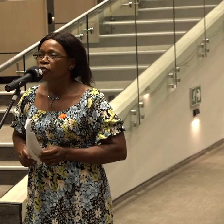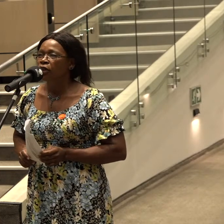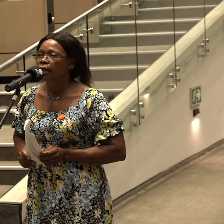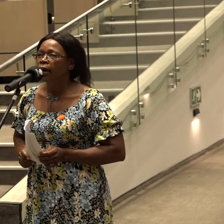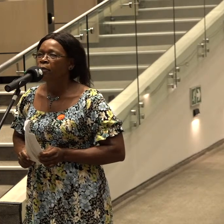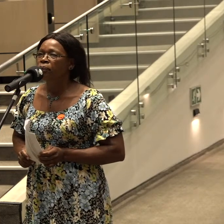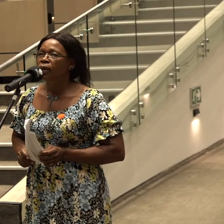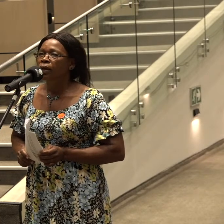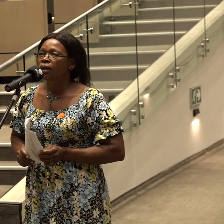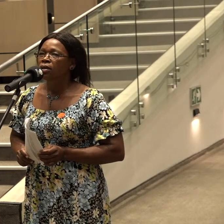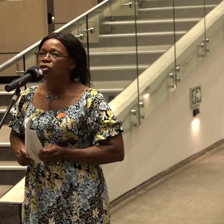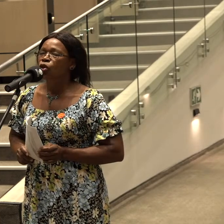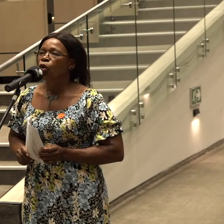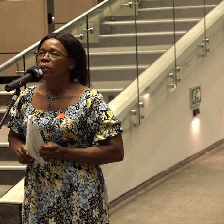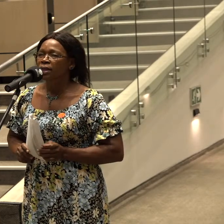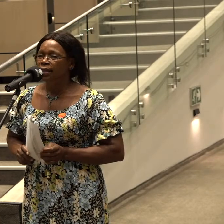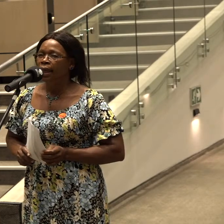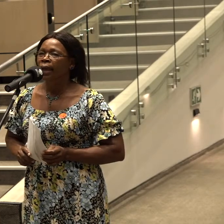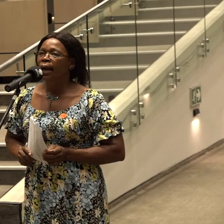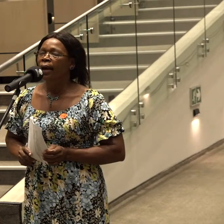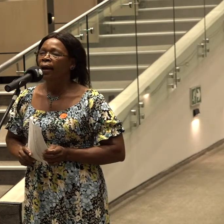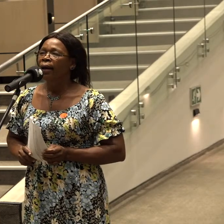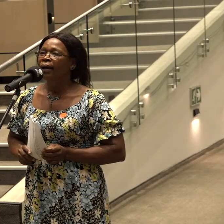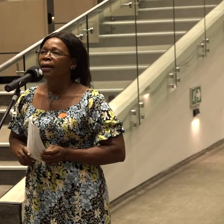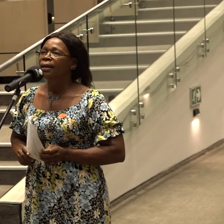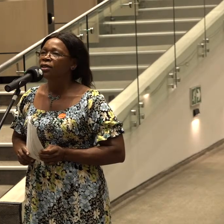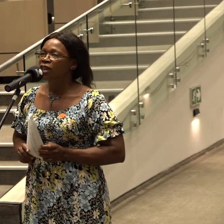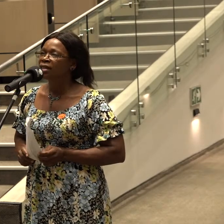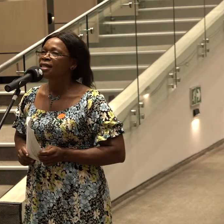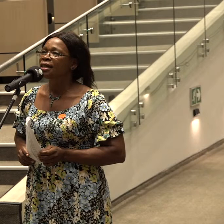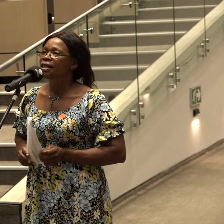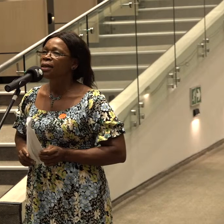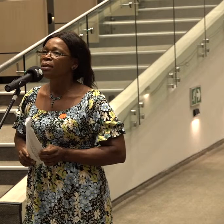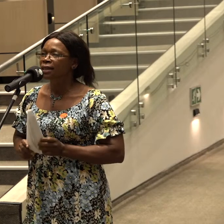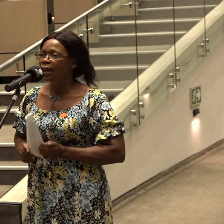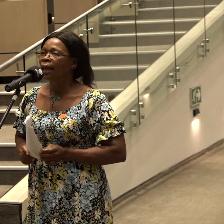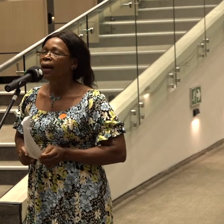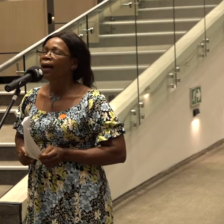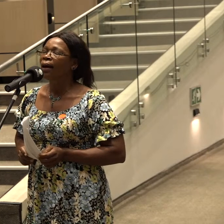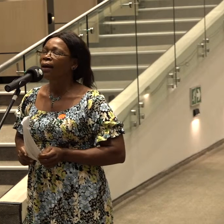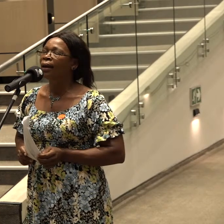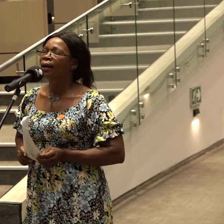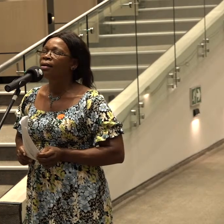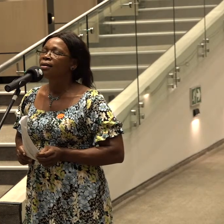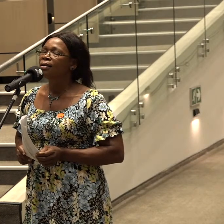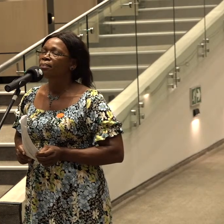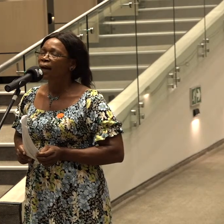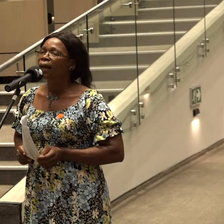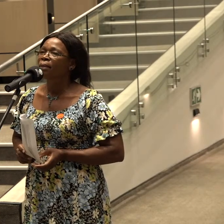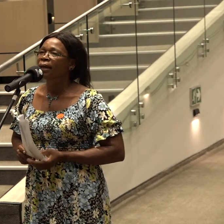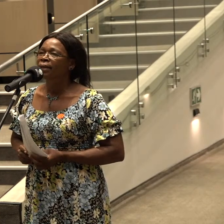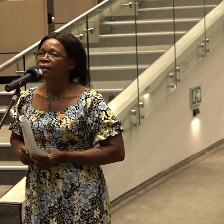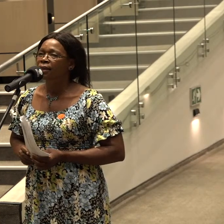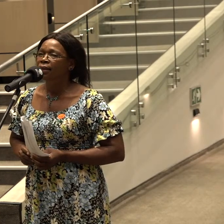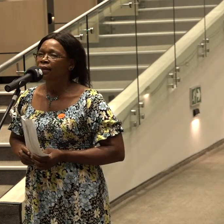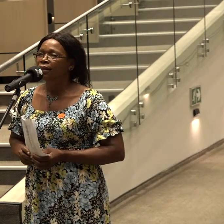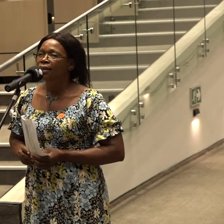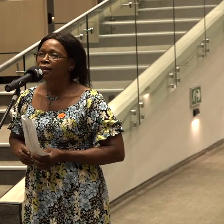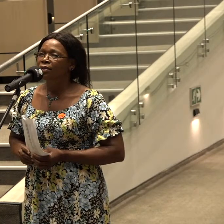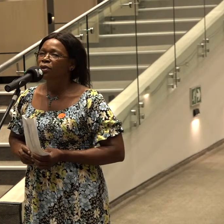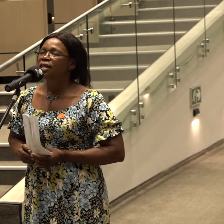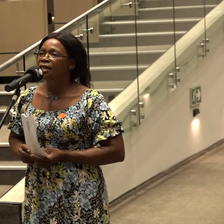is South Africa a translated a parliament